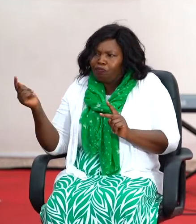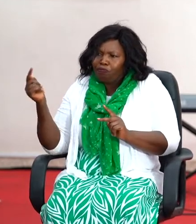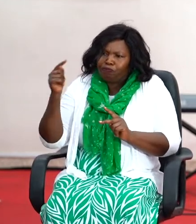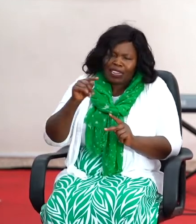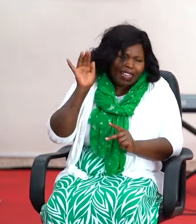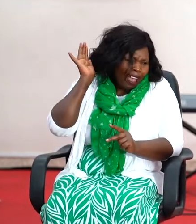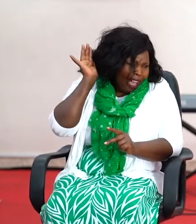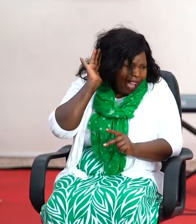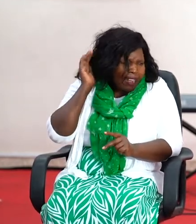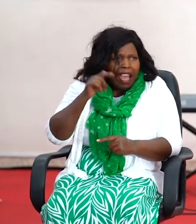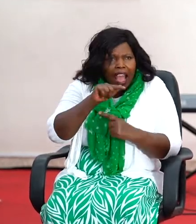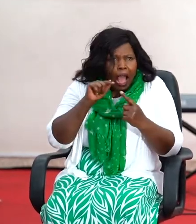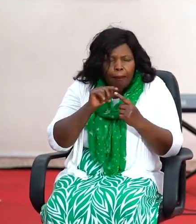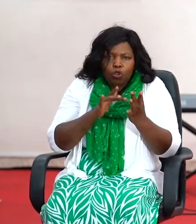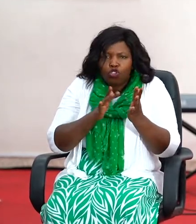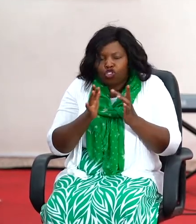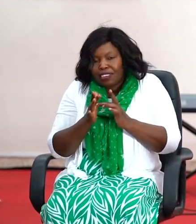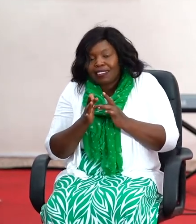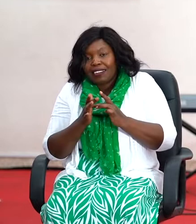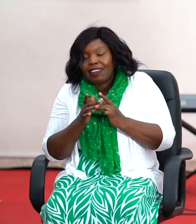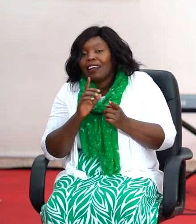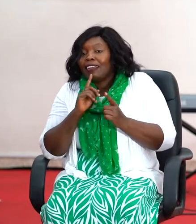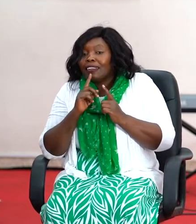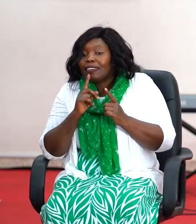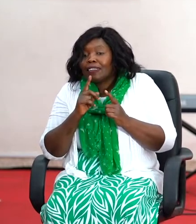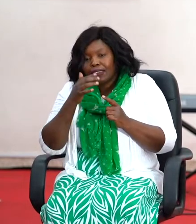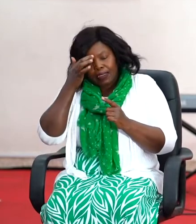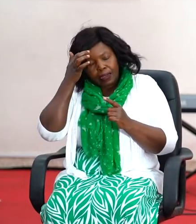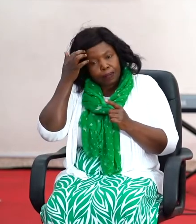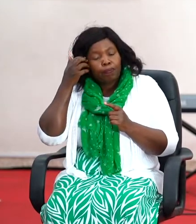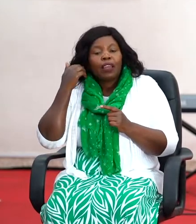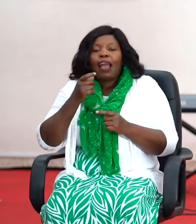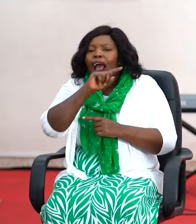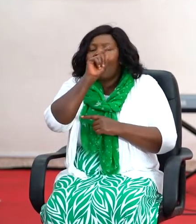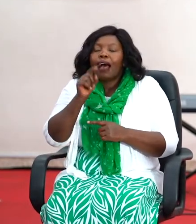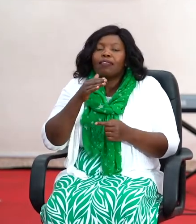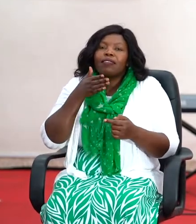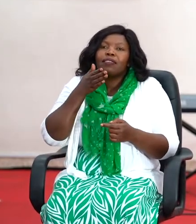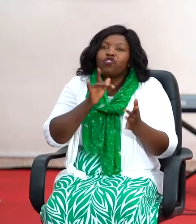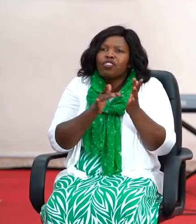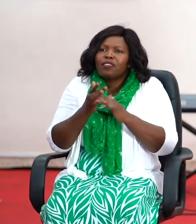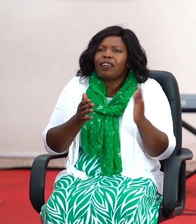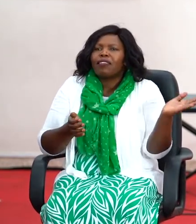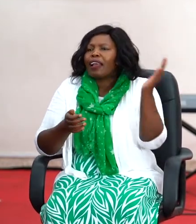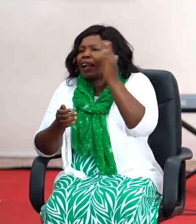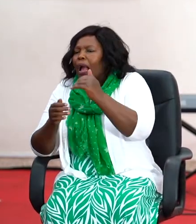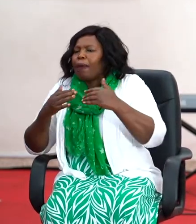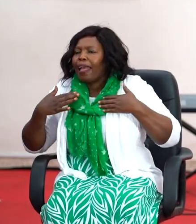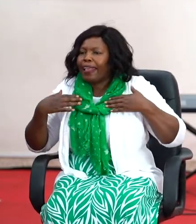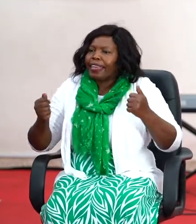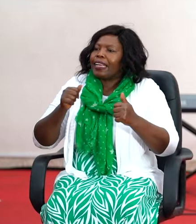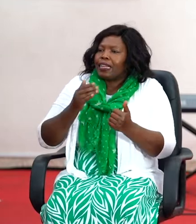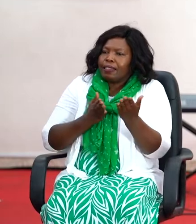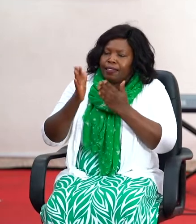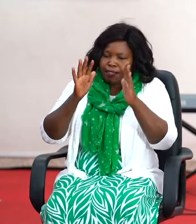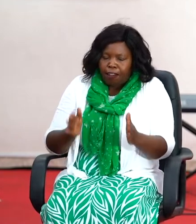of Jesus and sent elders from the Jews to him, asking him to come and heal his servant. When they